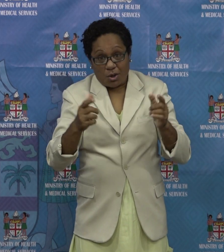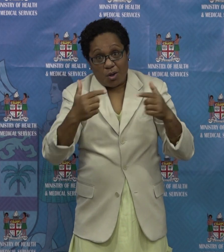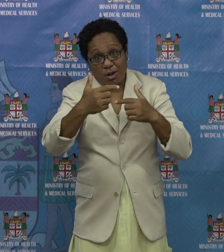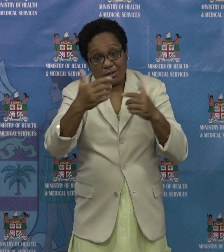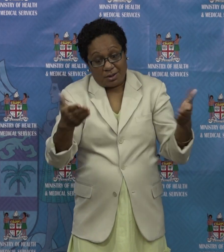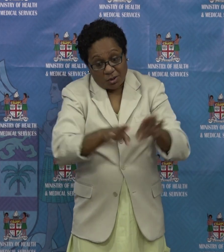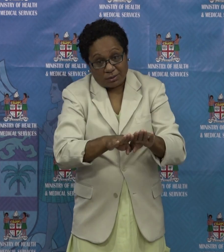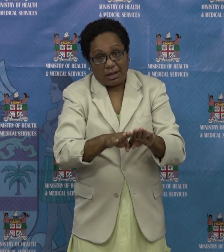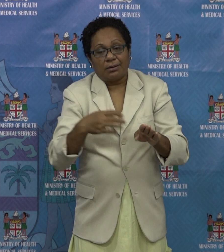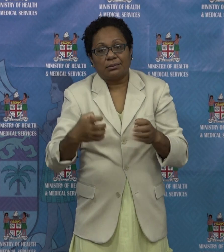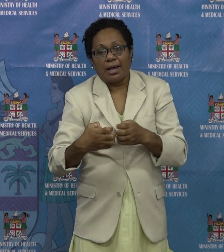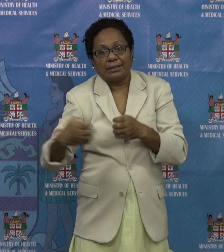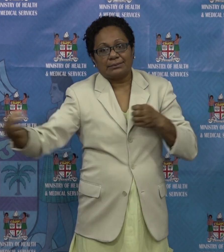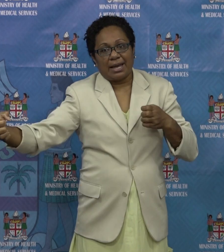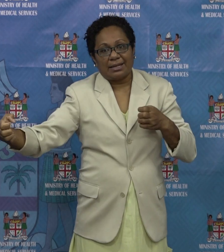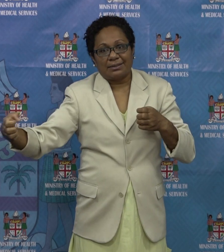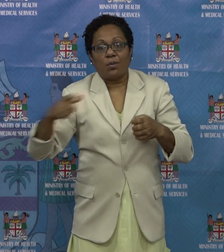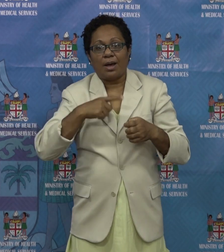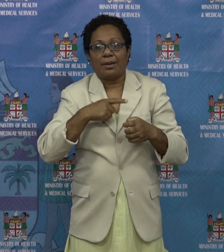to test.